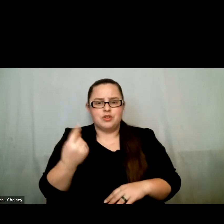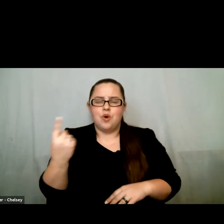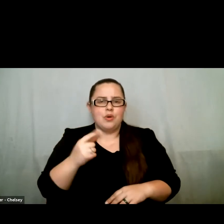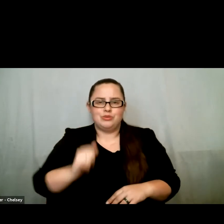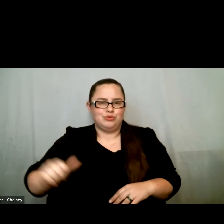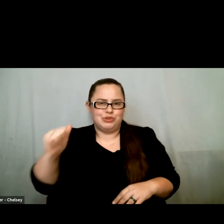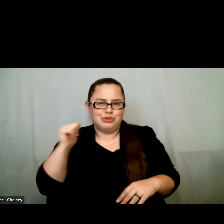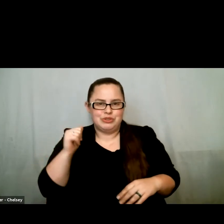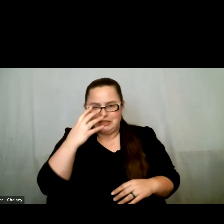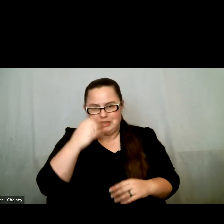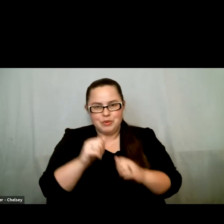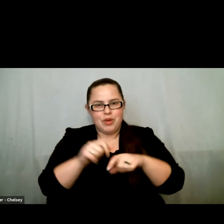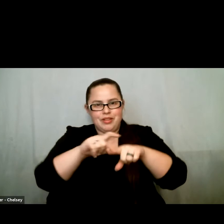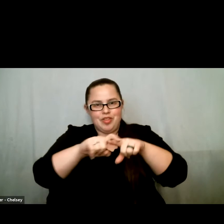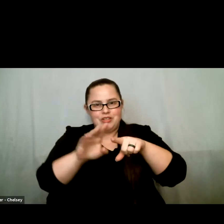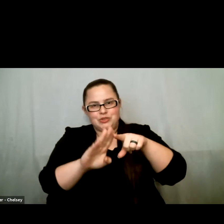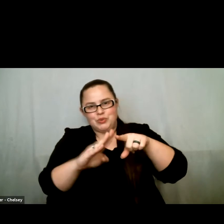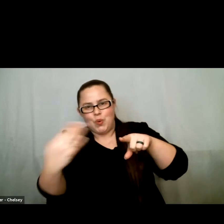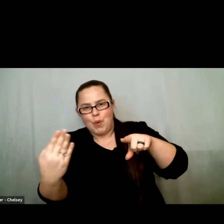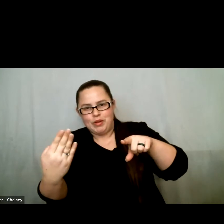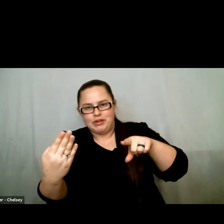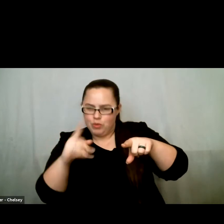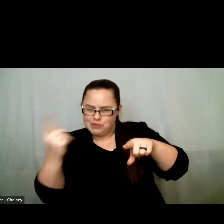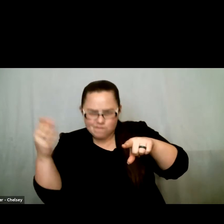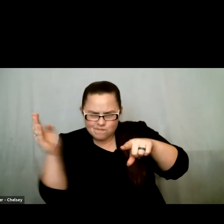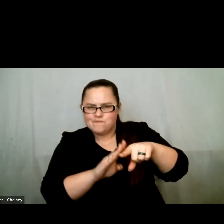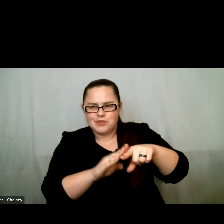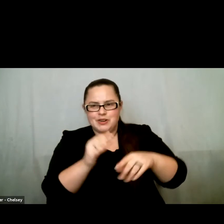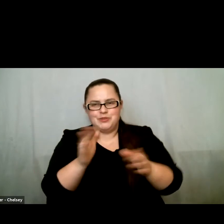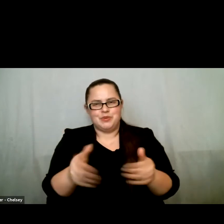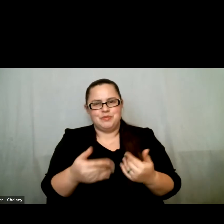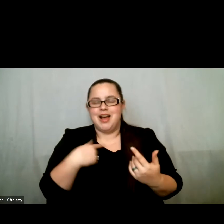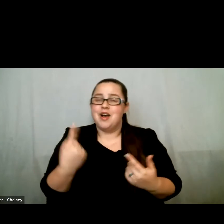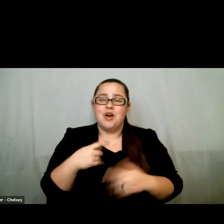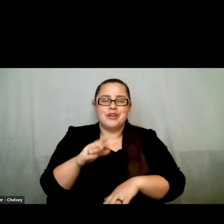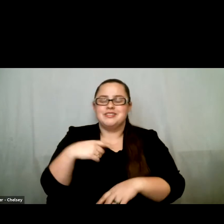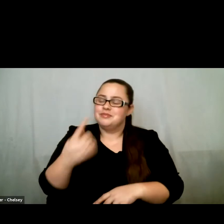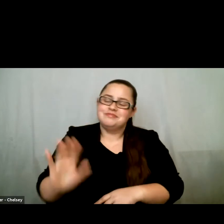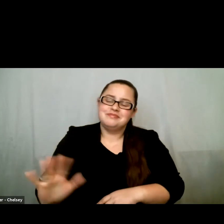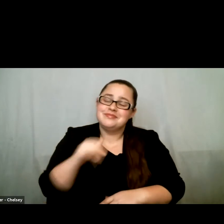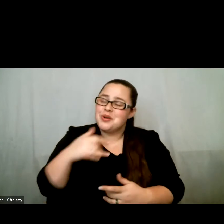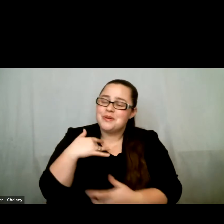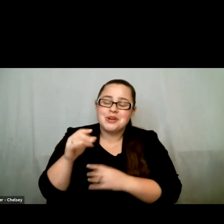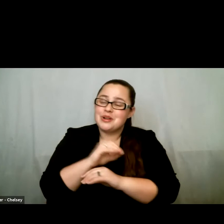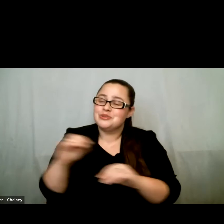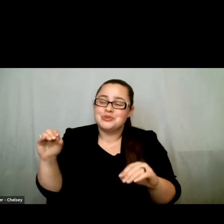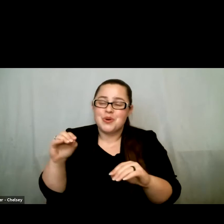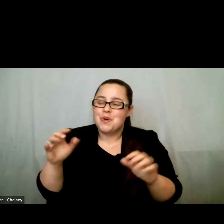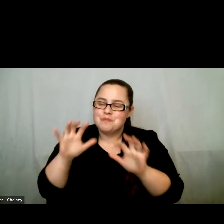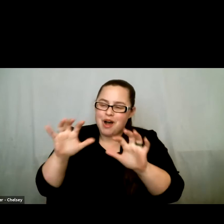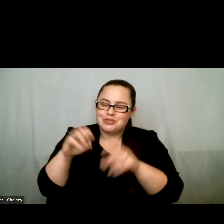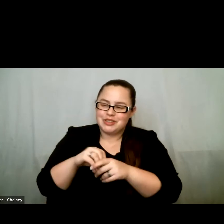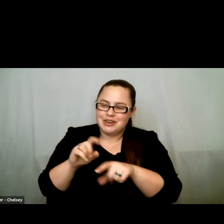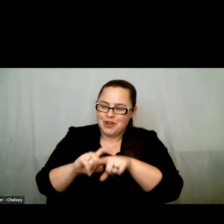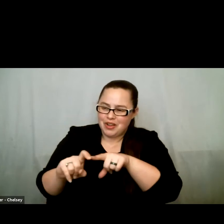with his closet door open in his room. I was telling him, don't worry, there are no monsters in your closet. Now I have to tell my